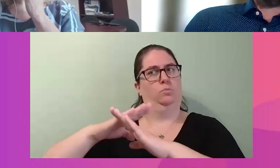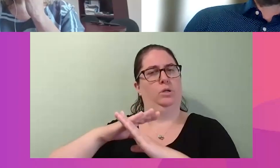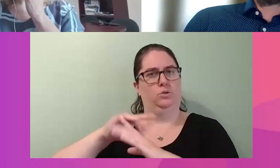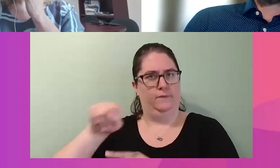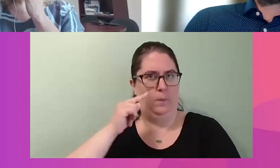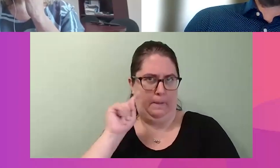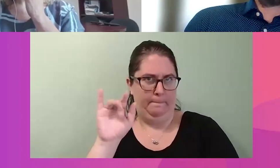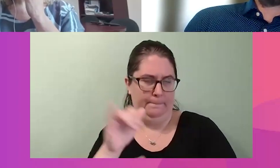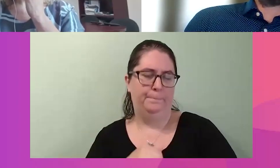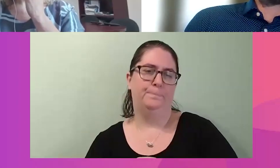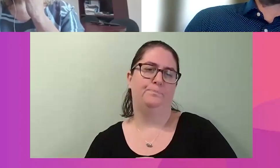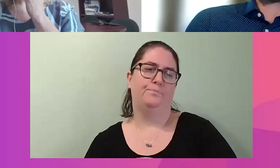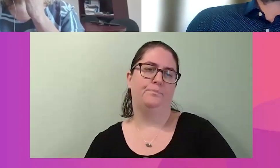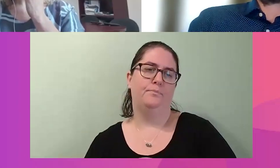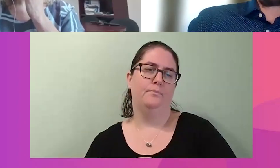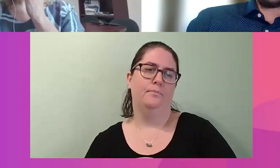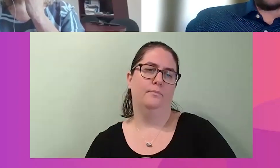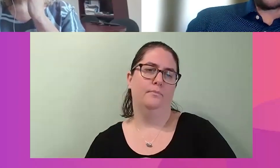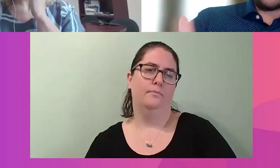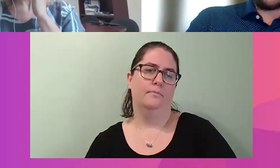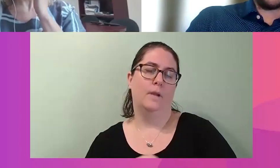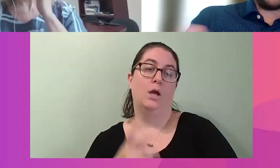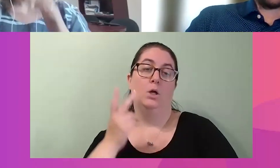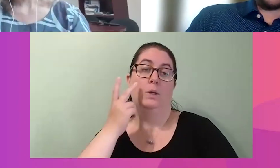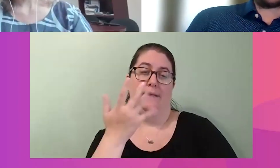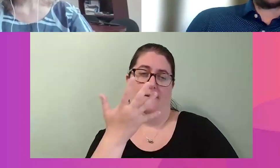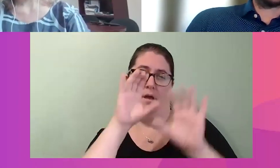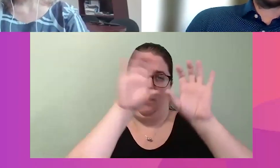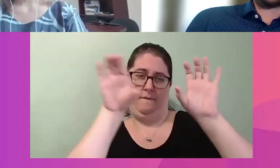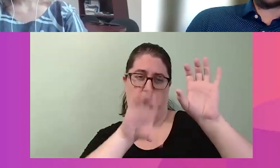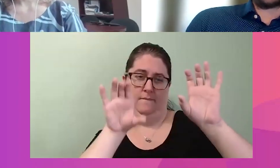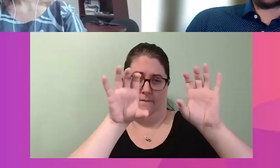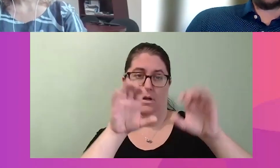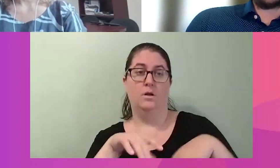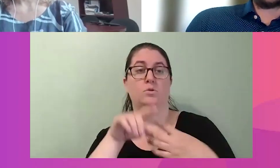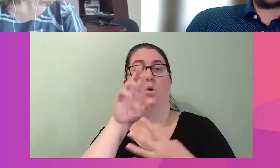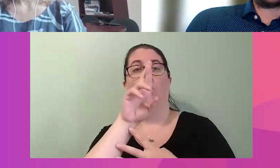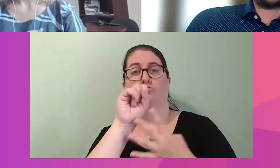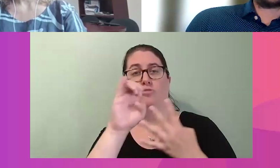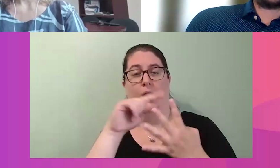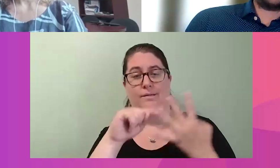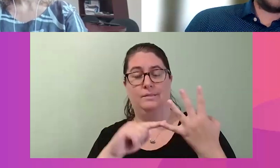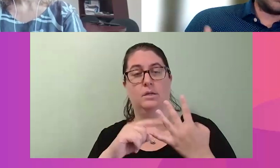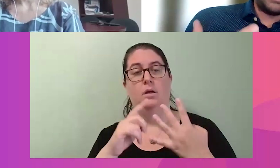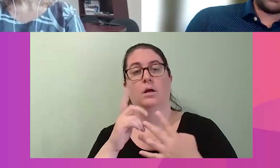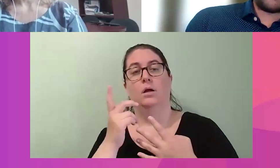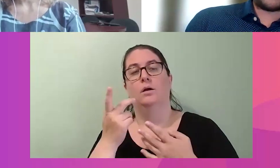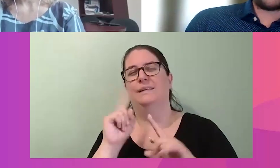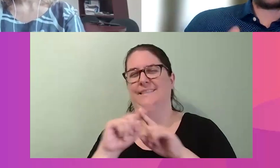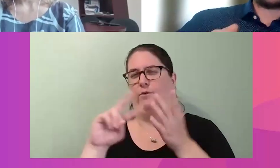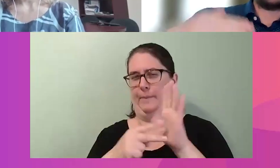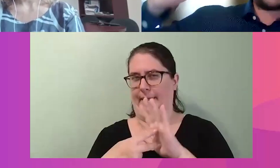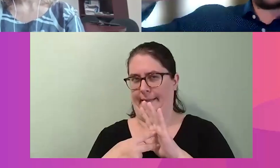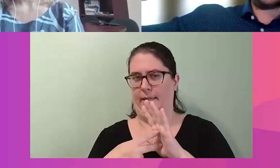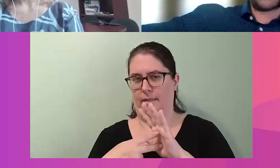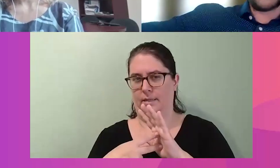cases. And so you can see the model here, and RISE stands for a couple of different things. One is that it